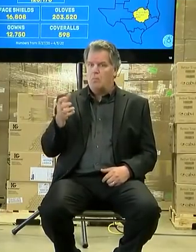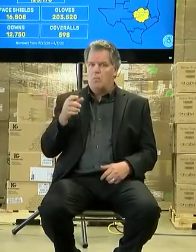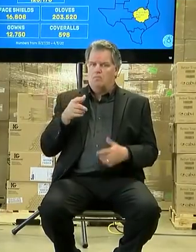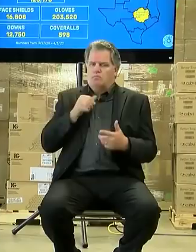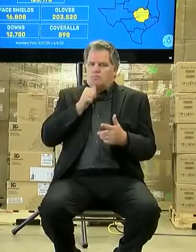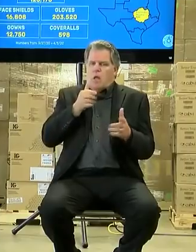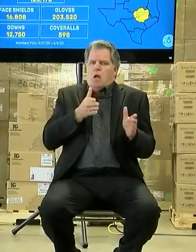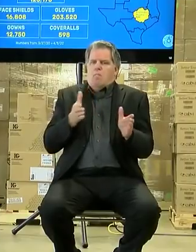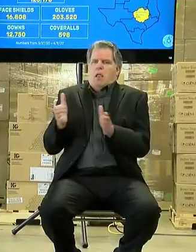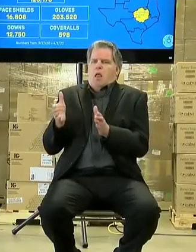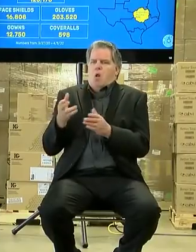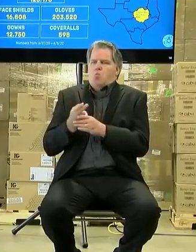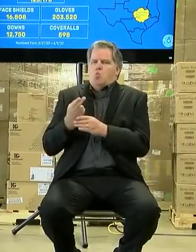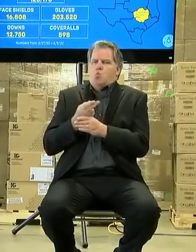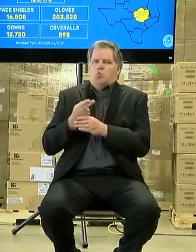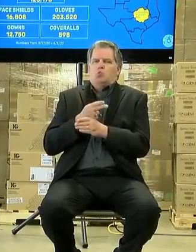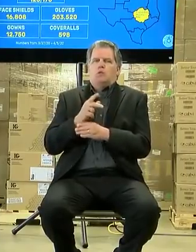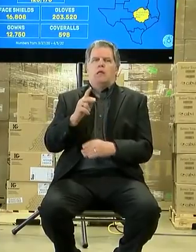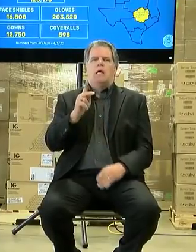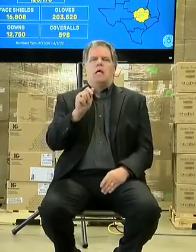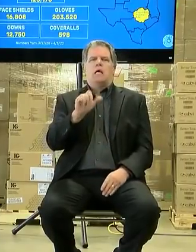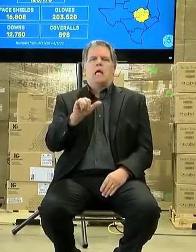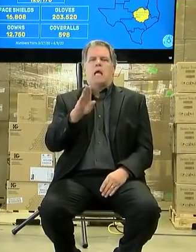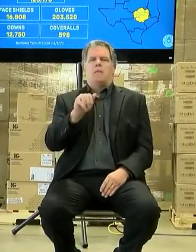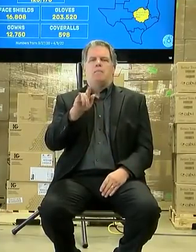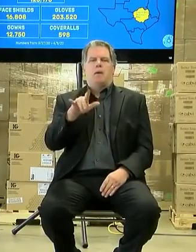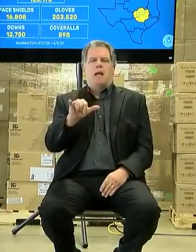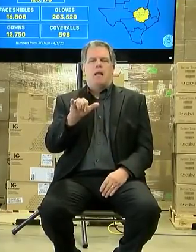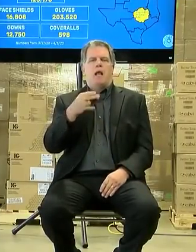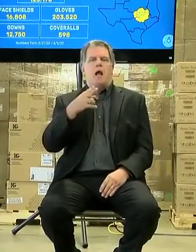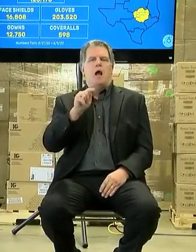no intention to use the Kay Bailey Hutchison